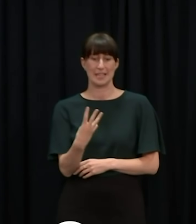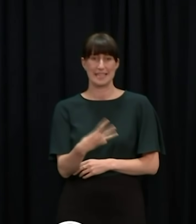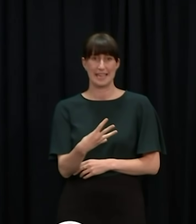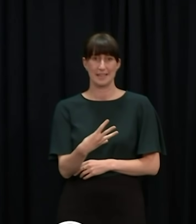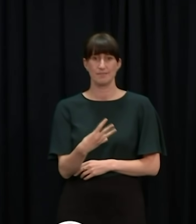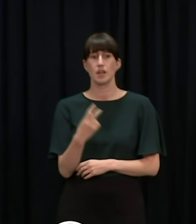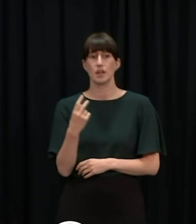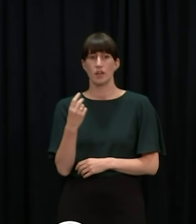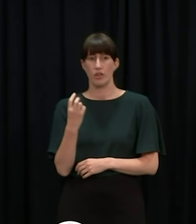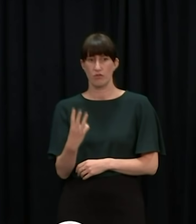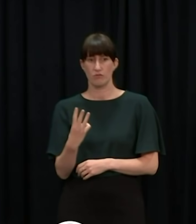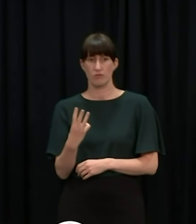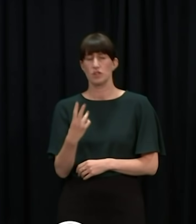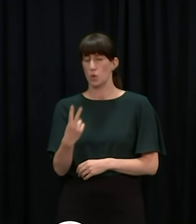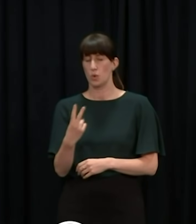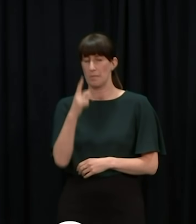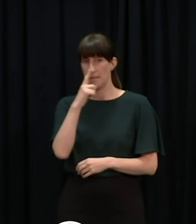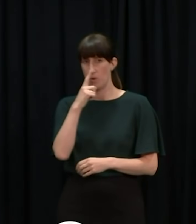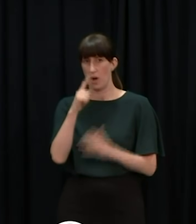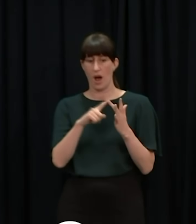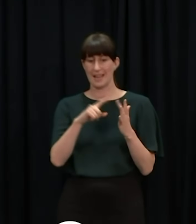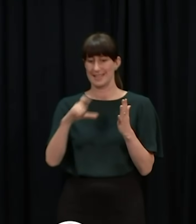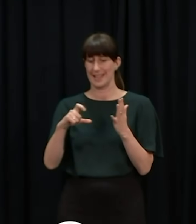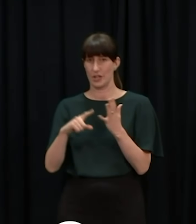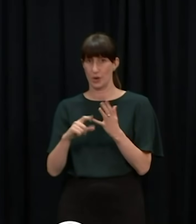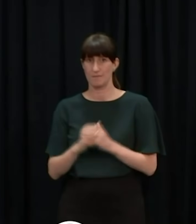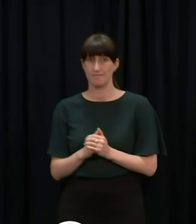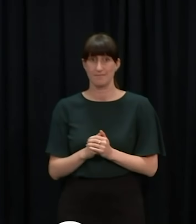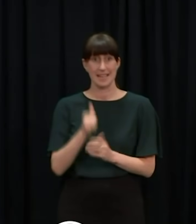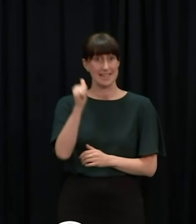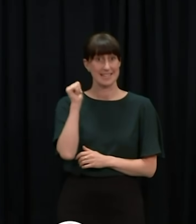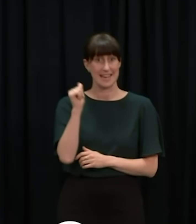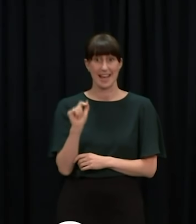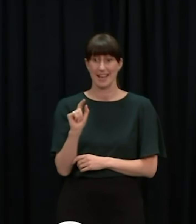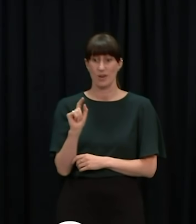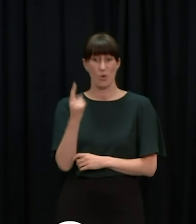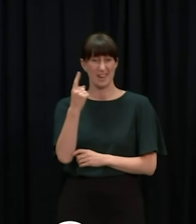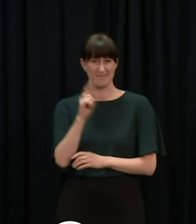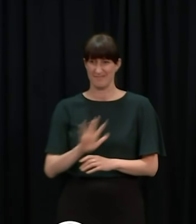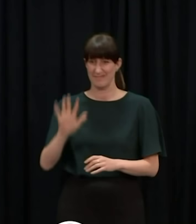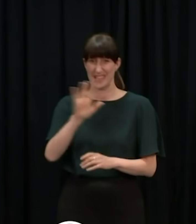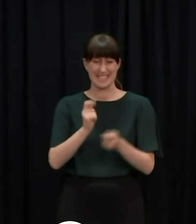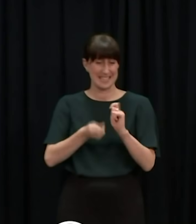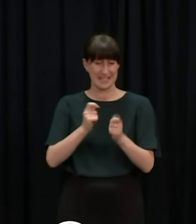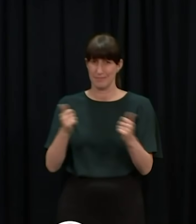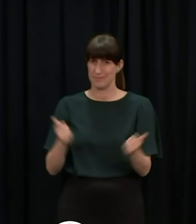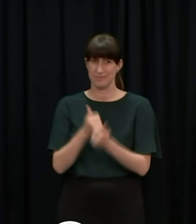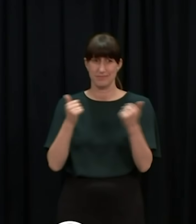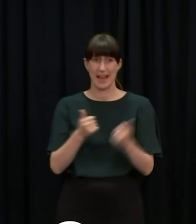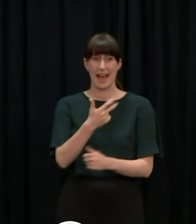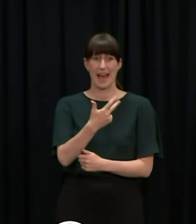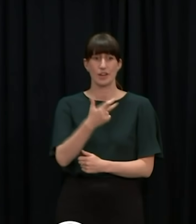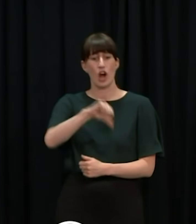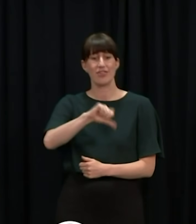care. Great turnout at testing centres across Tāmaki Makaurau yesterday, with 9,780 swabs